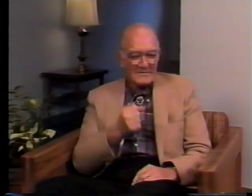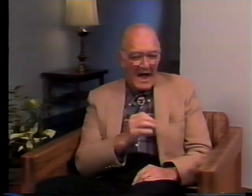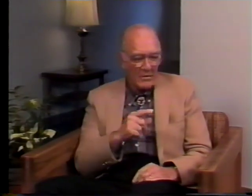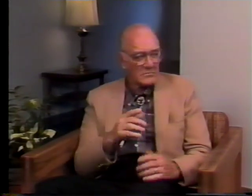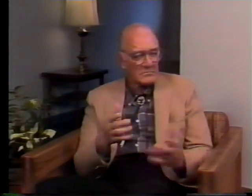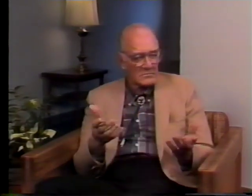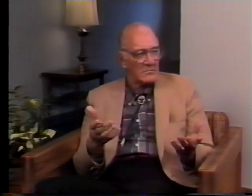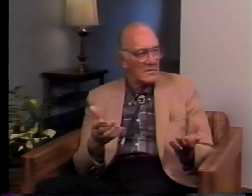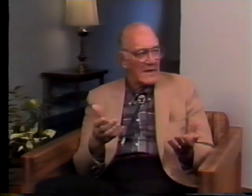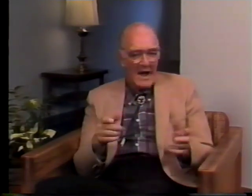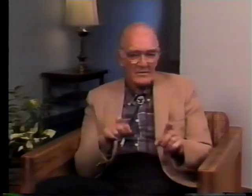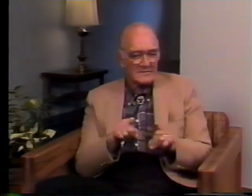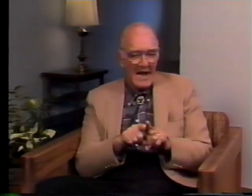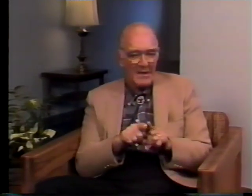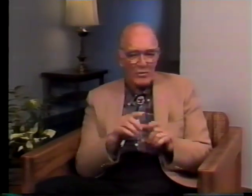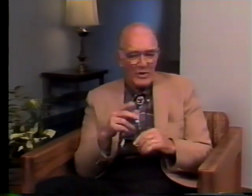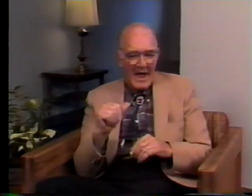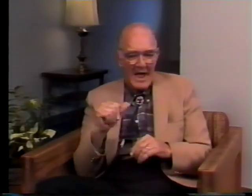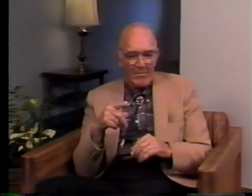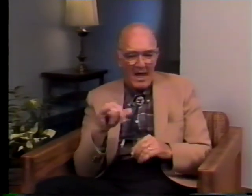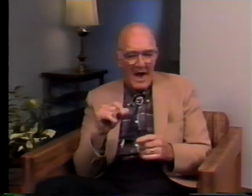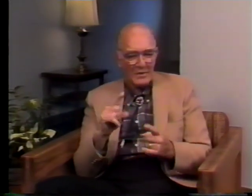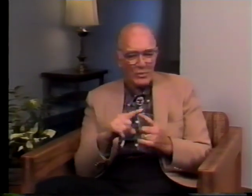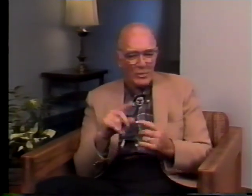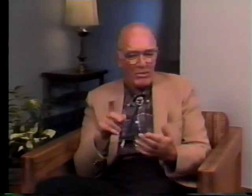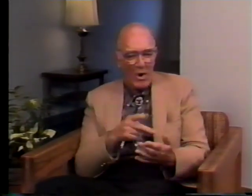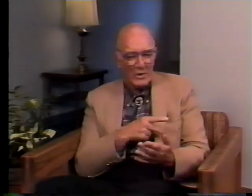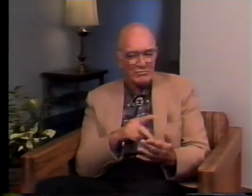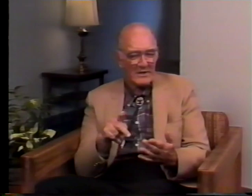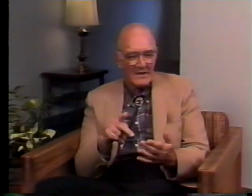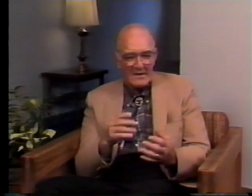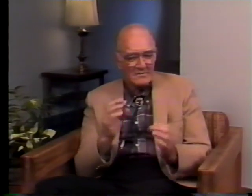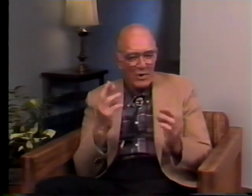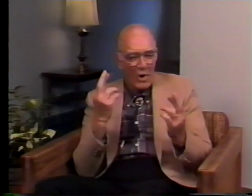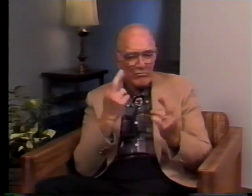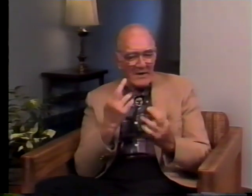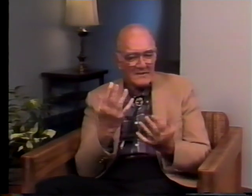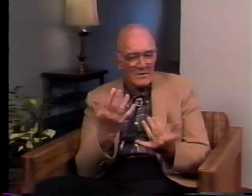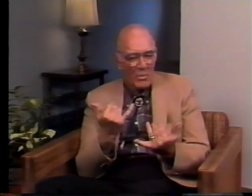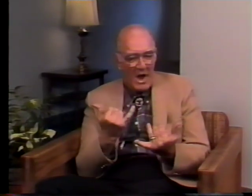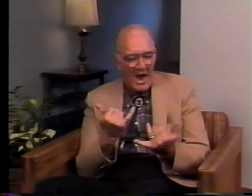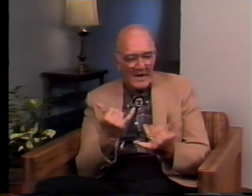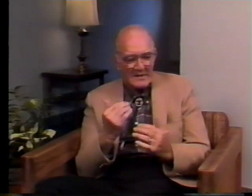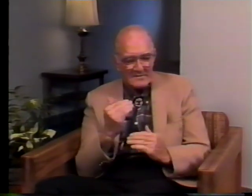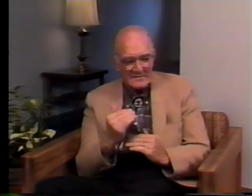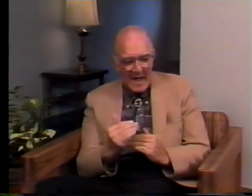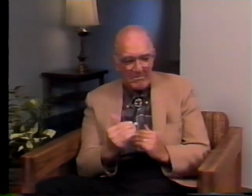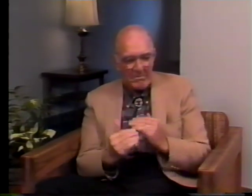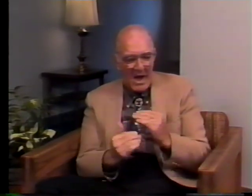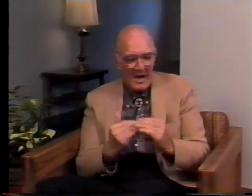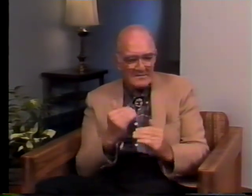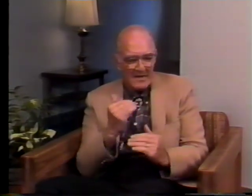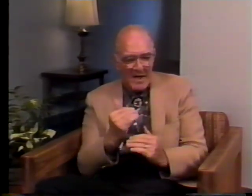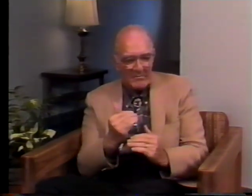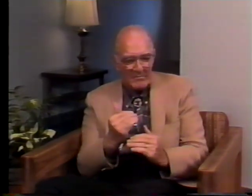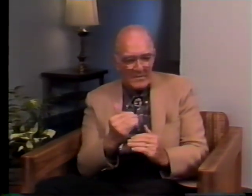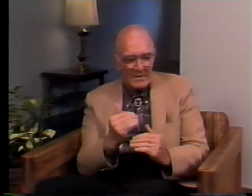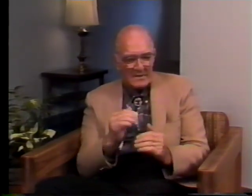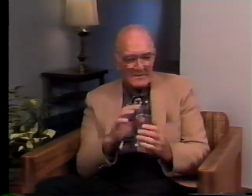South. And the same could apply to poetry. No reason why, step by step,